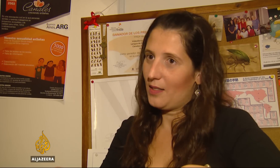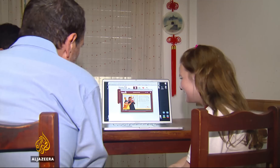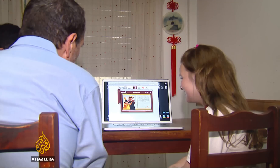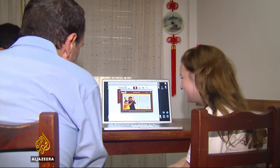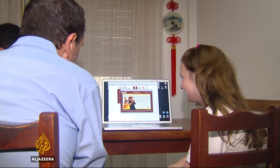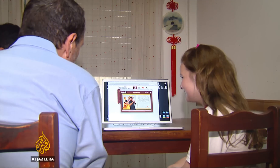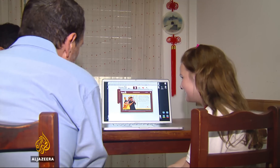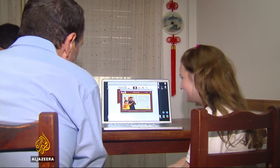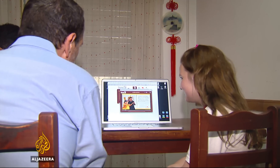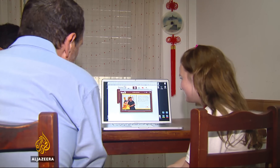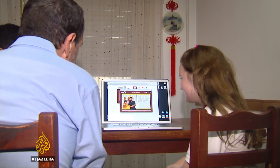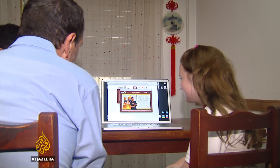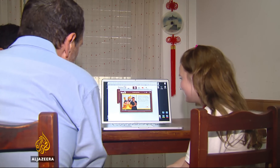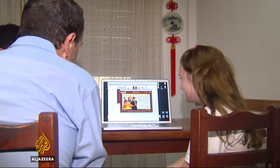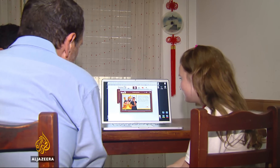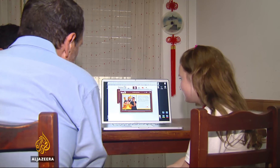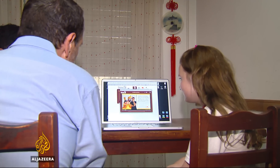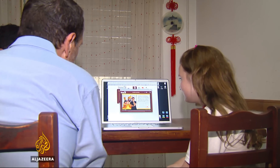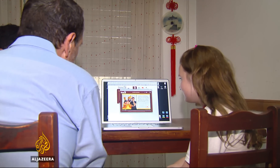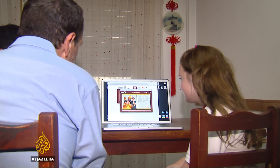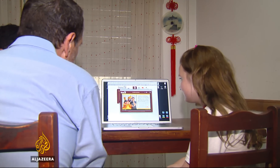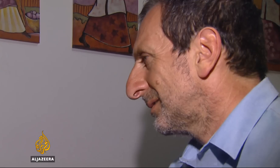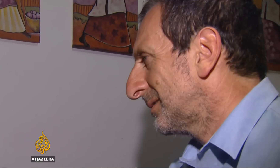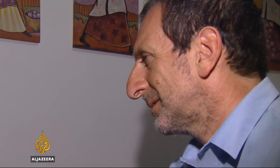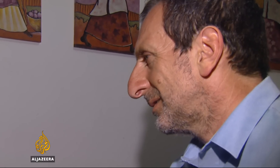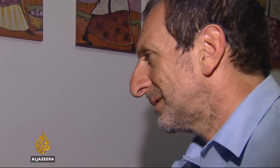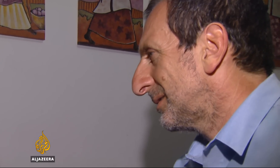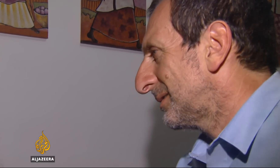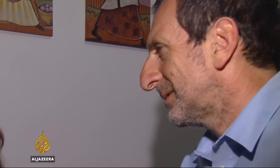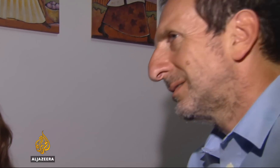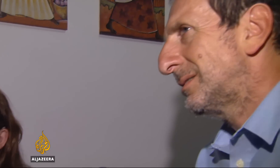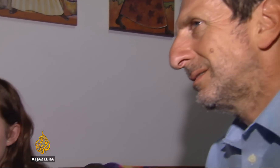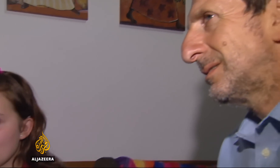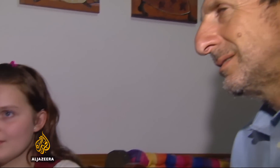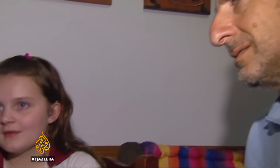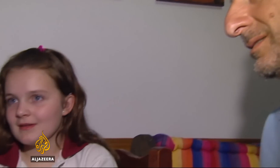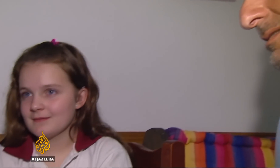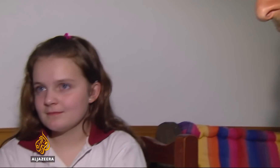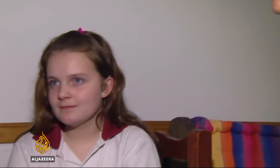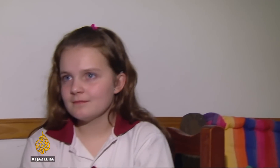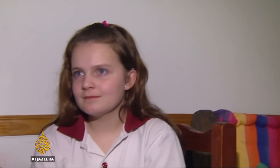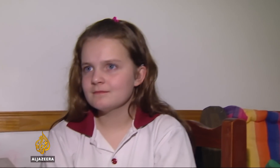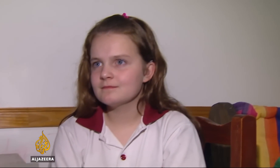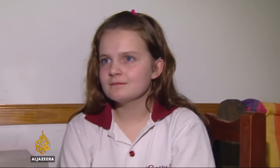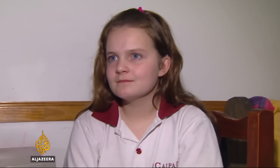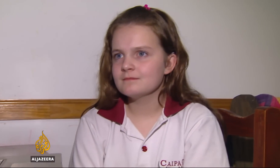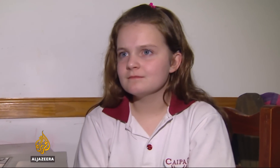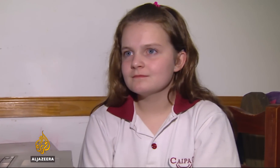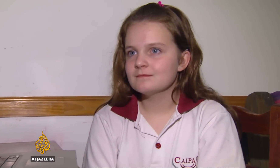They use text, pictures, spoken and sign language, which enable deaf children to enjoy alone or with their friends and family stories